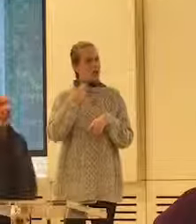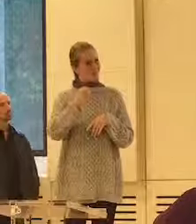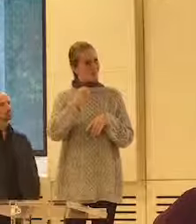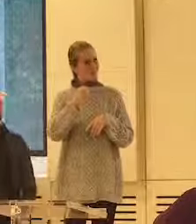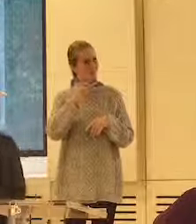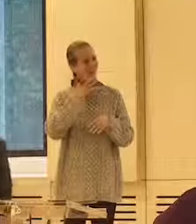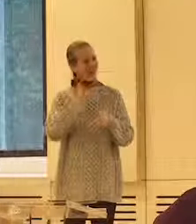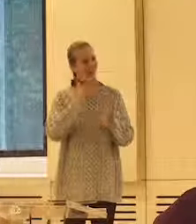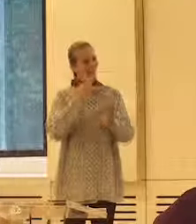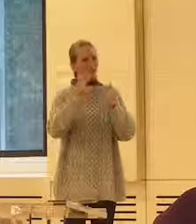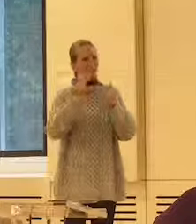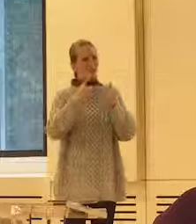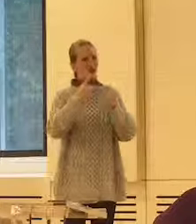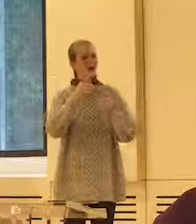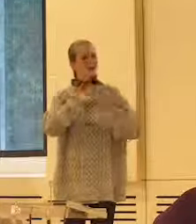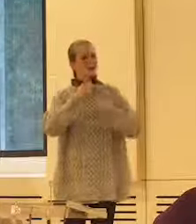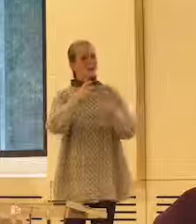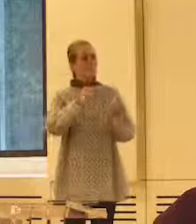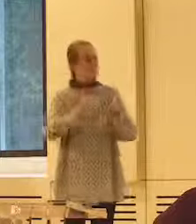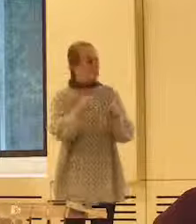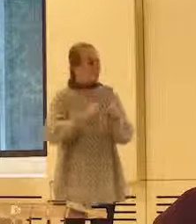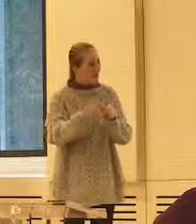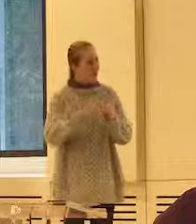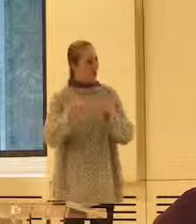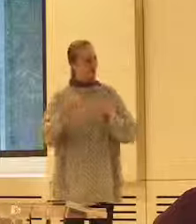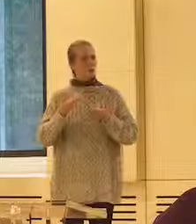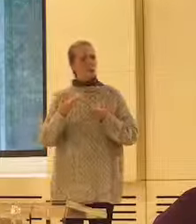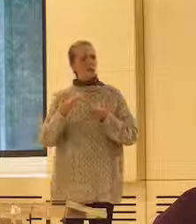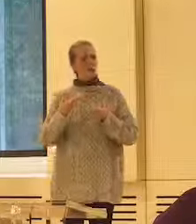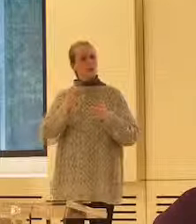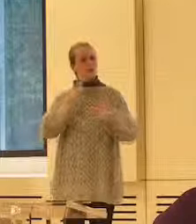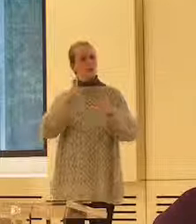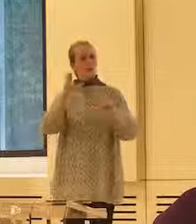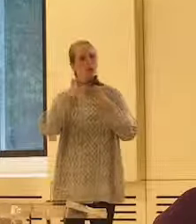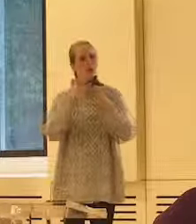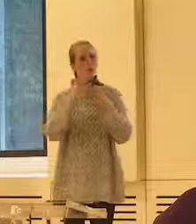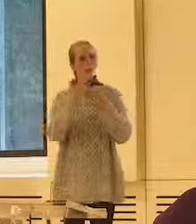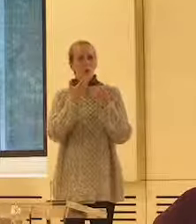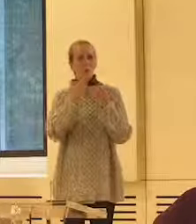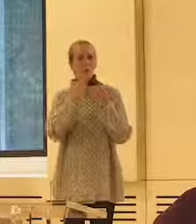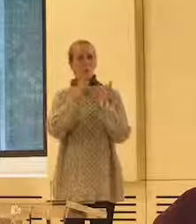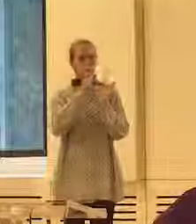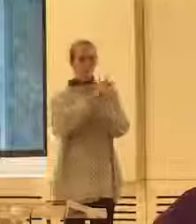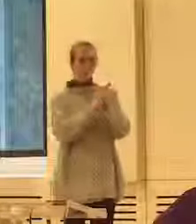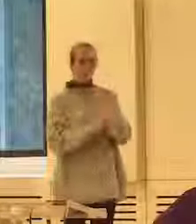questions. Would there be some way to communicate this better,